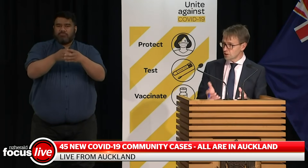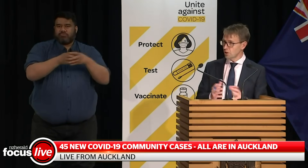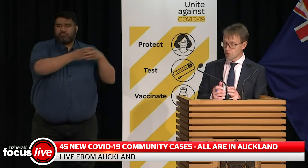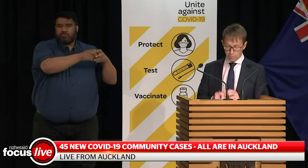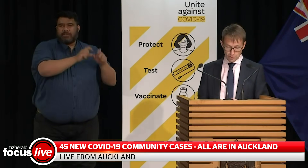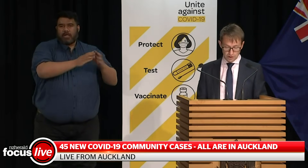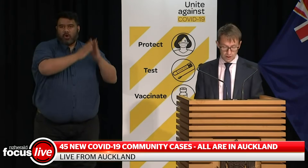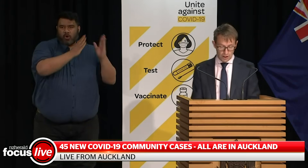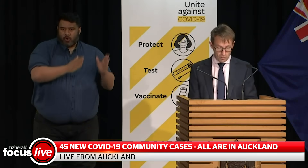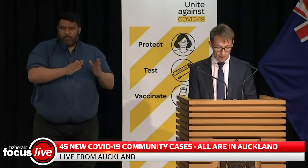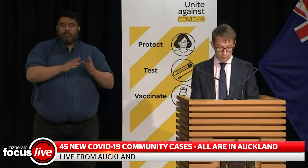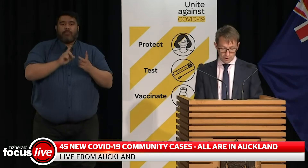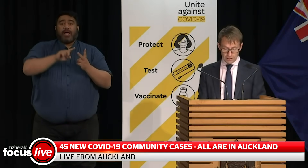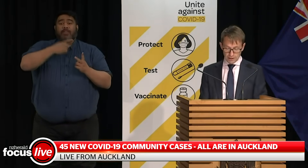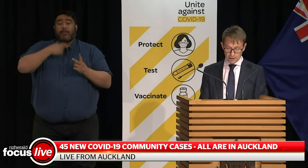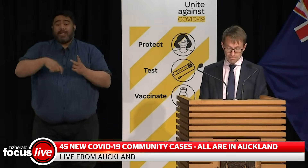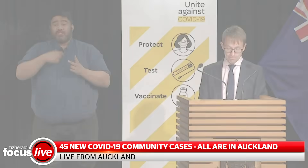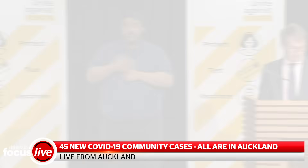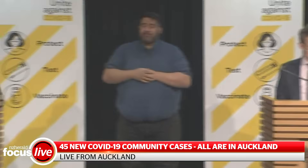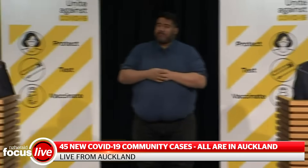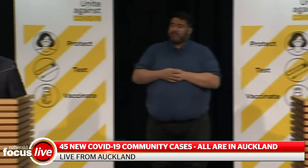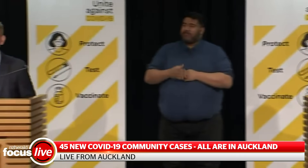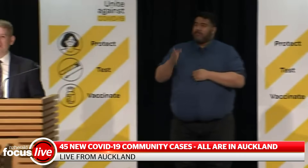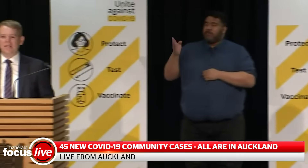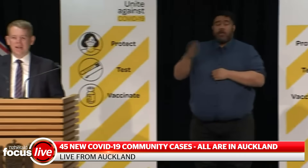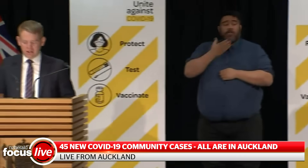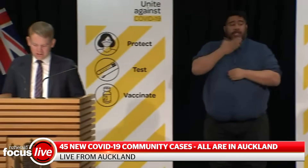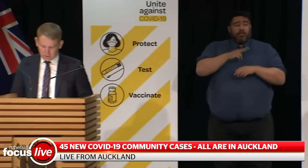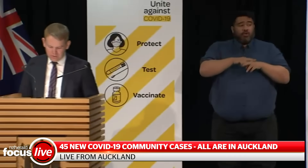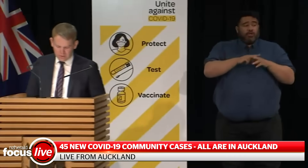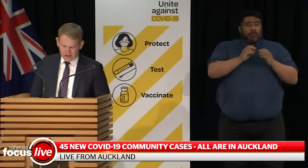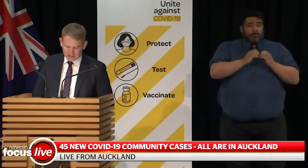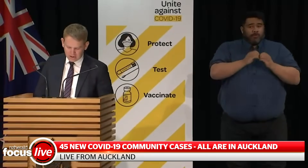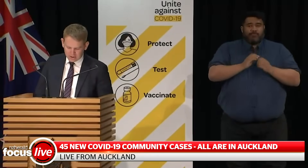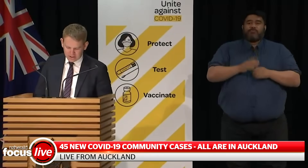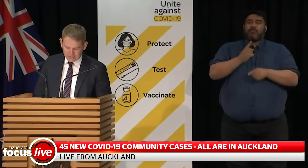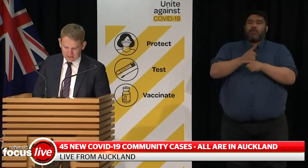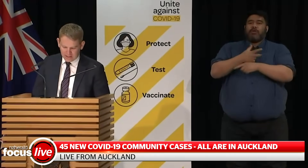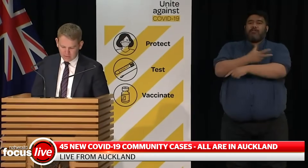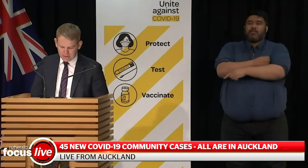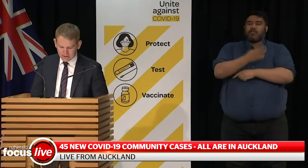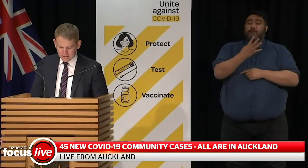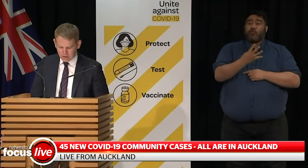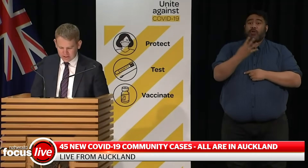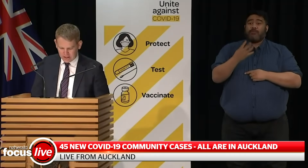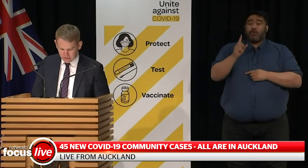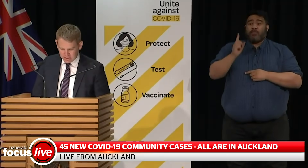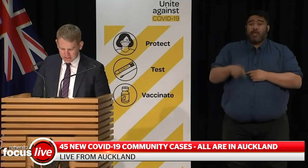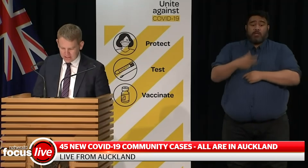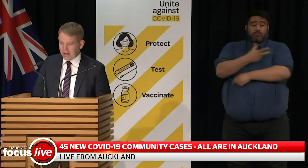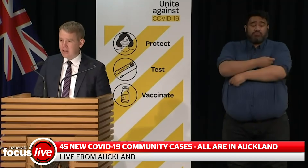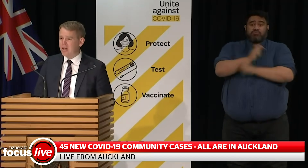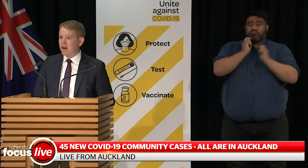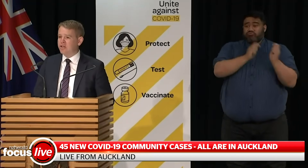in the vicinity of this person when they were in ED. Now, moving on to vaccinations, 44,000 doses of vaccine were administered across the